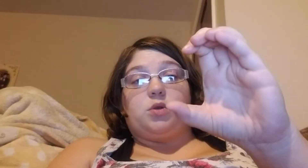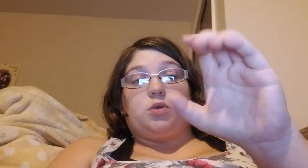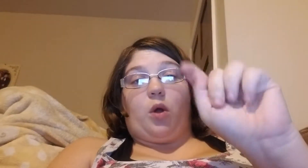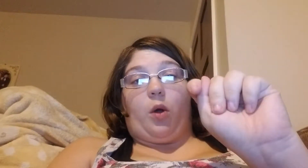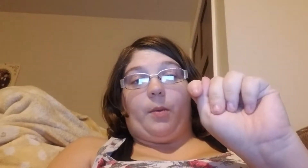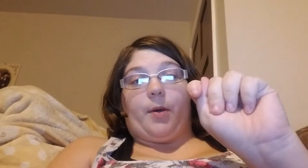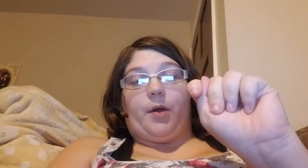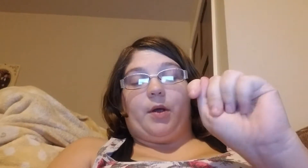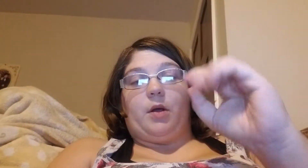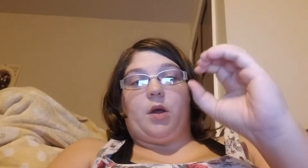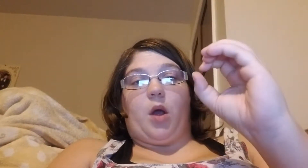October.